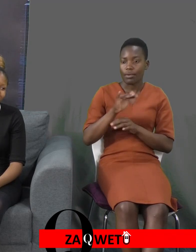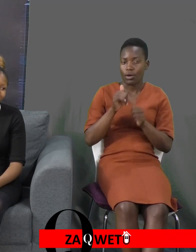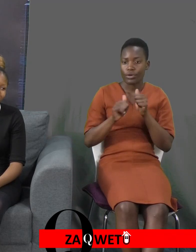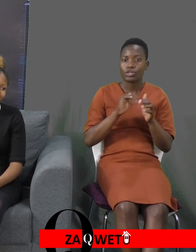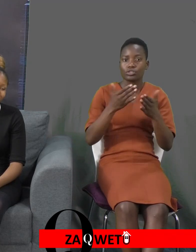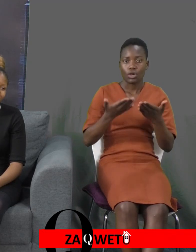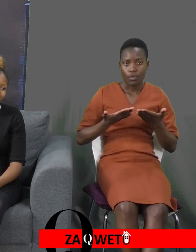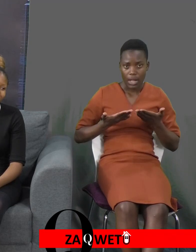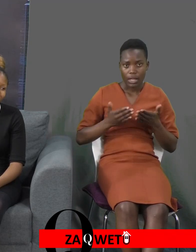Welcome.